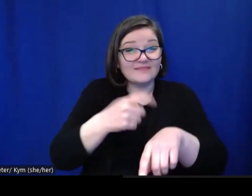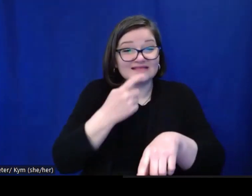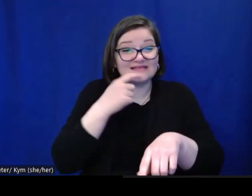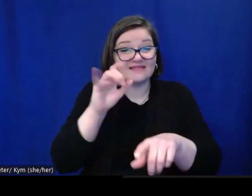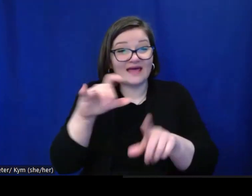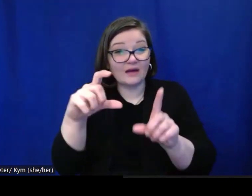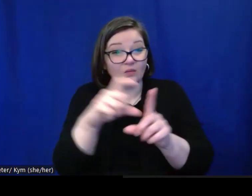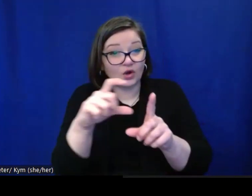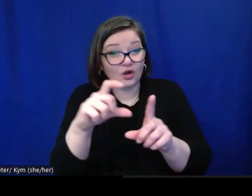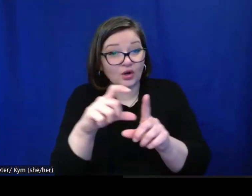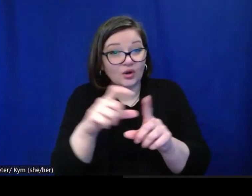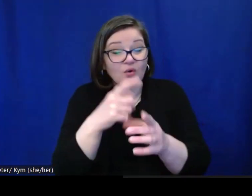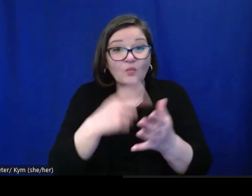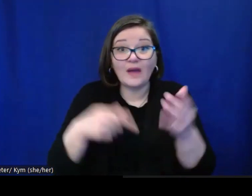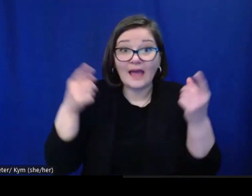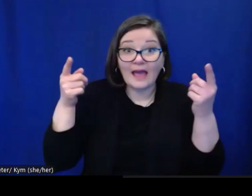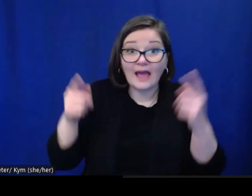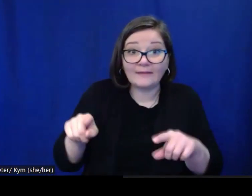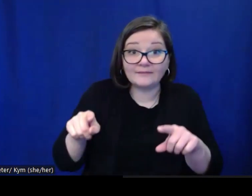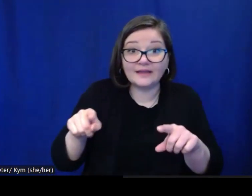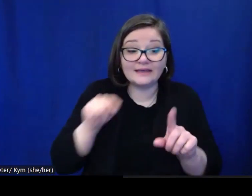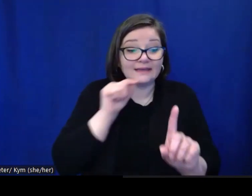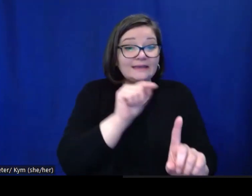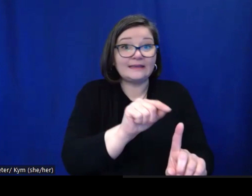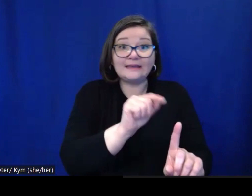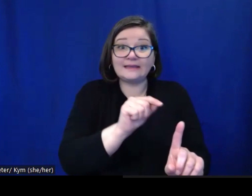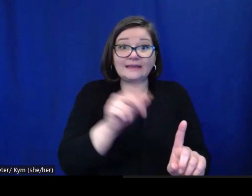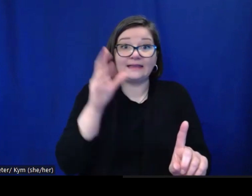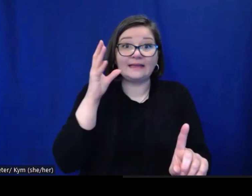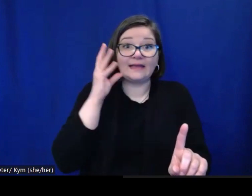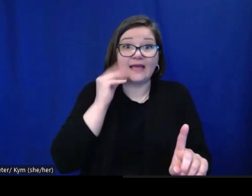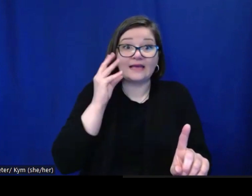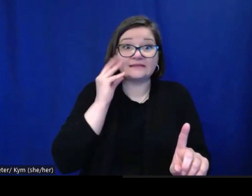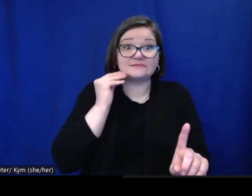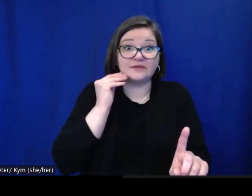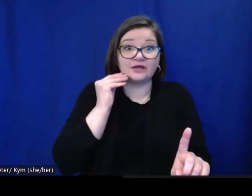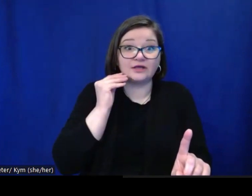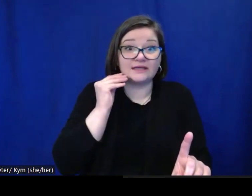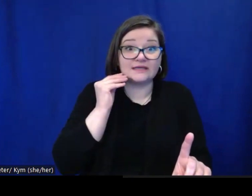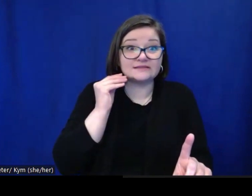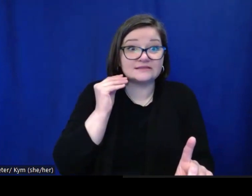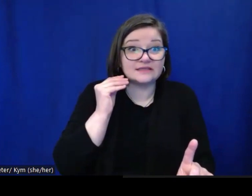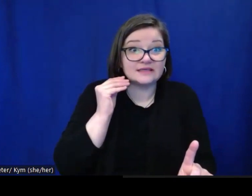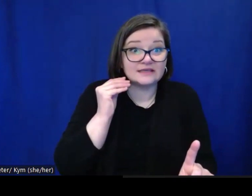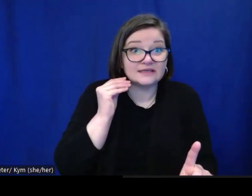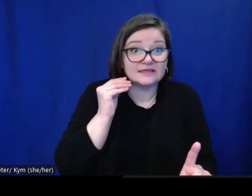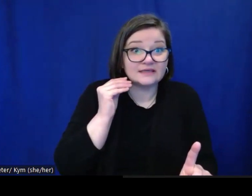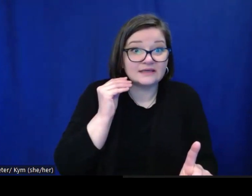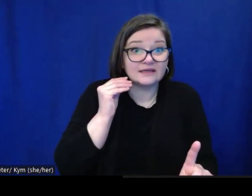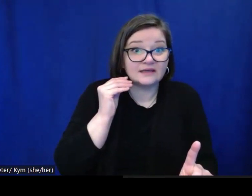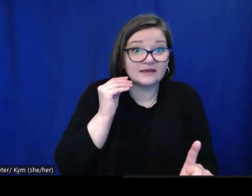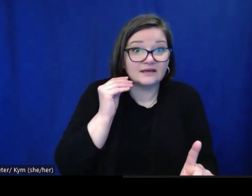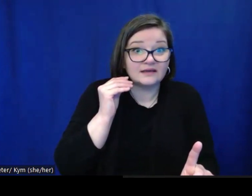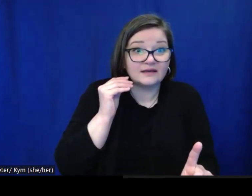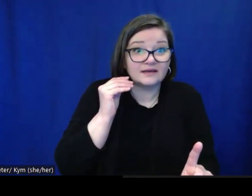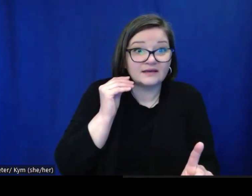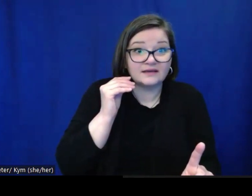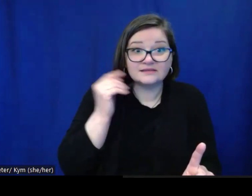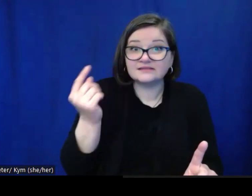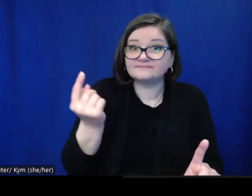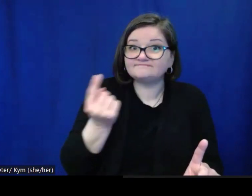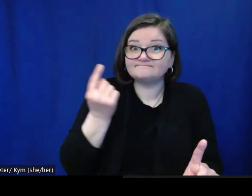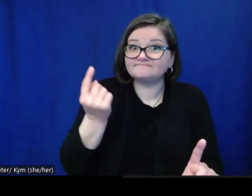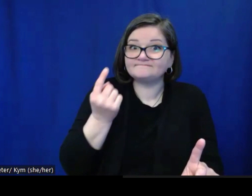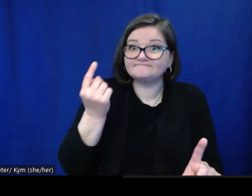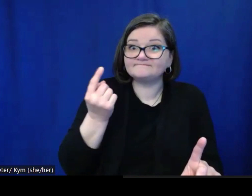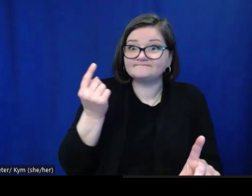happened for little Johnny is little Johnny experienced a raid in his home. And his caregivers were taken by